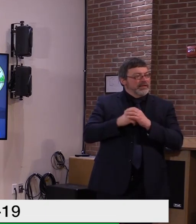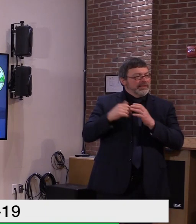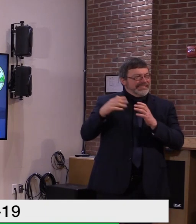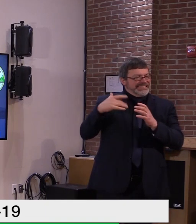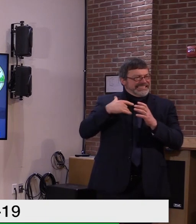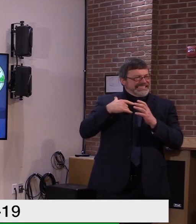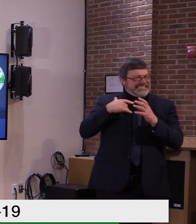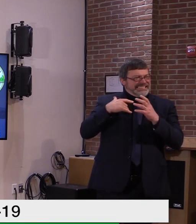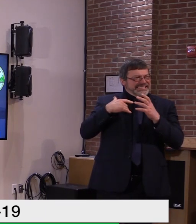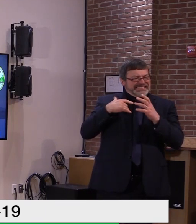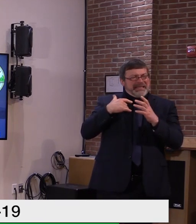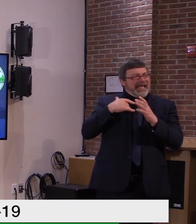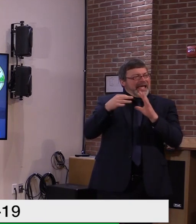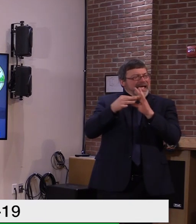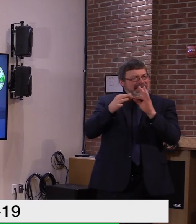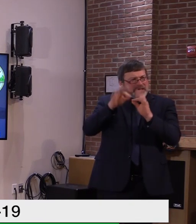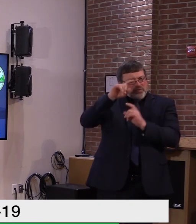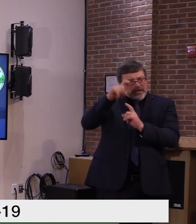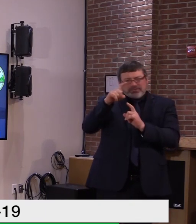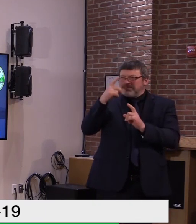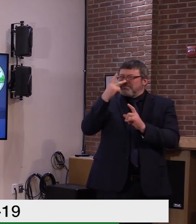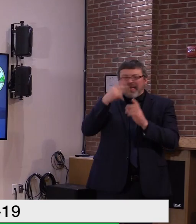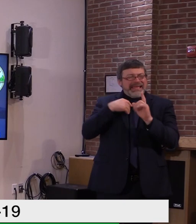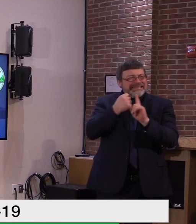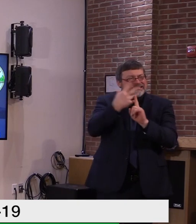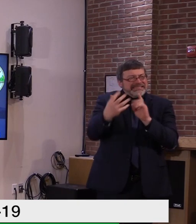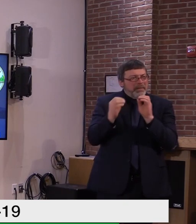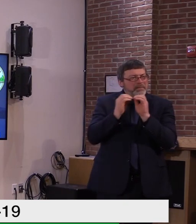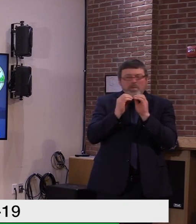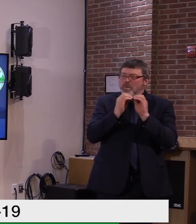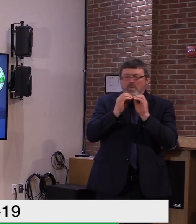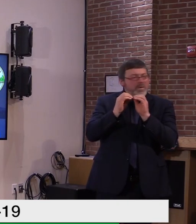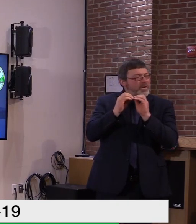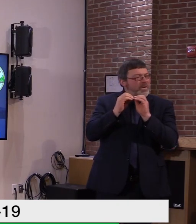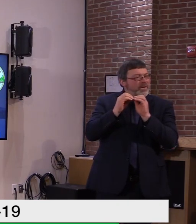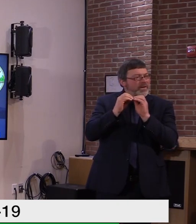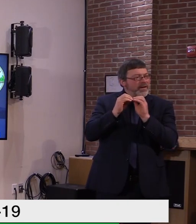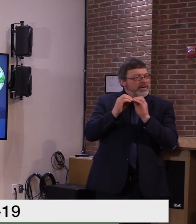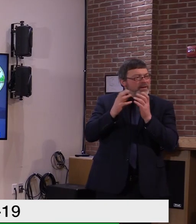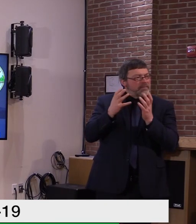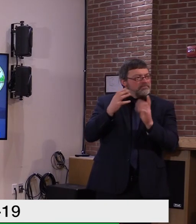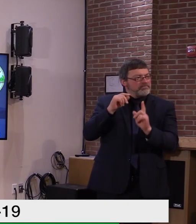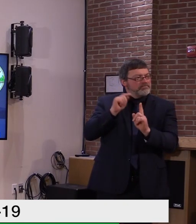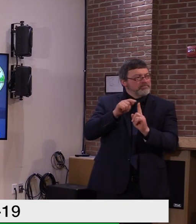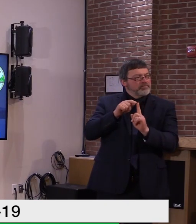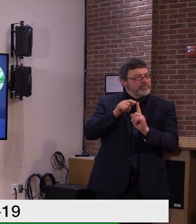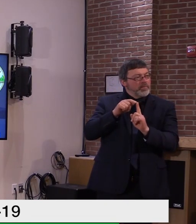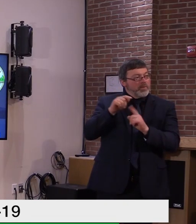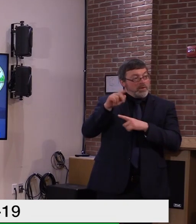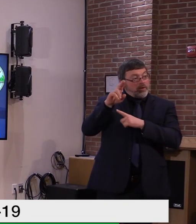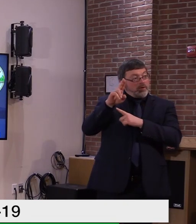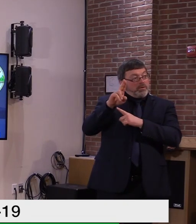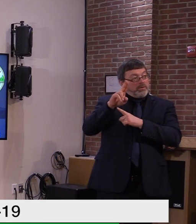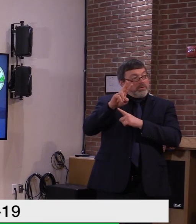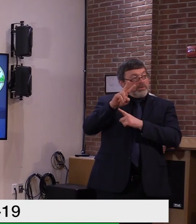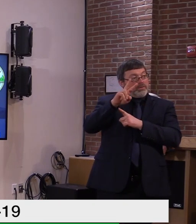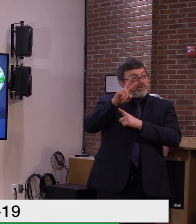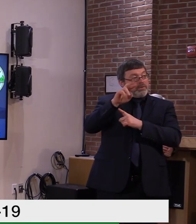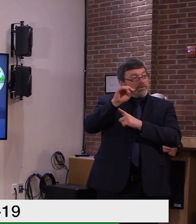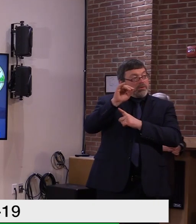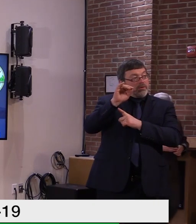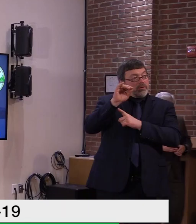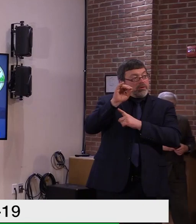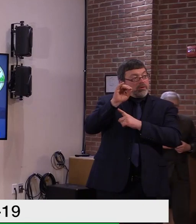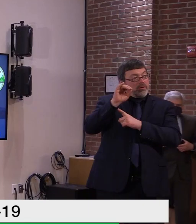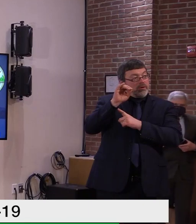Vermonters have repeatedly called, emailed, and texted to say they want to know about hotspots. So they want to